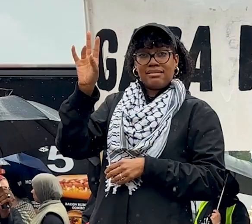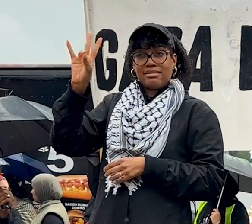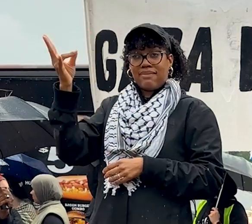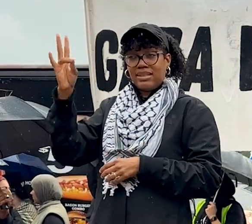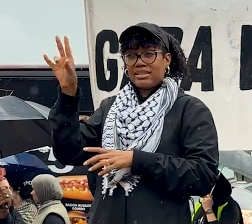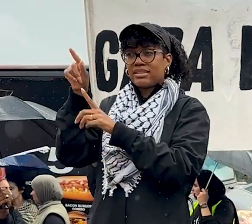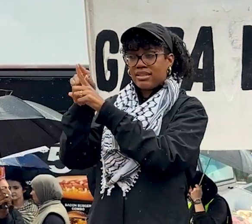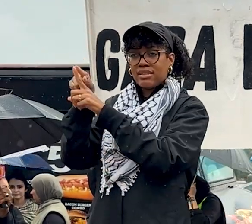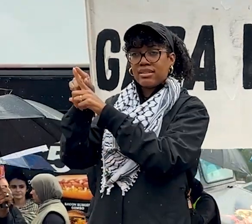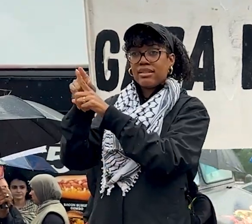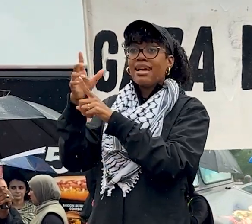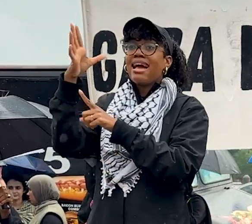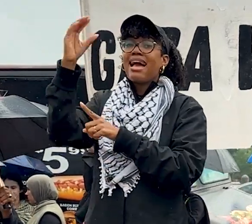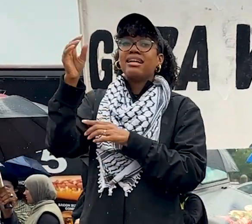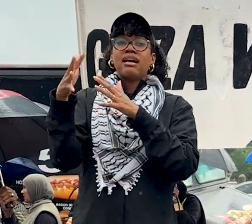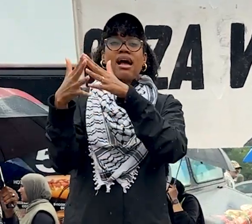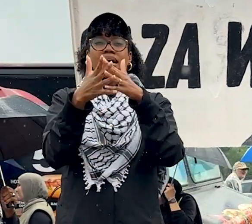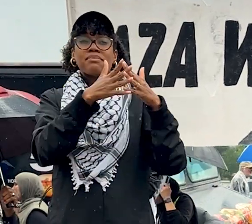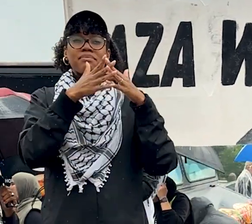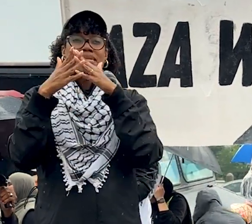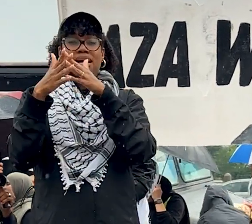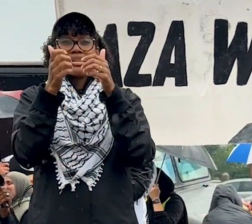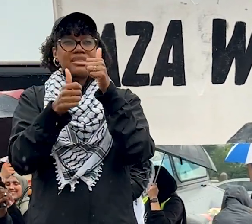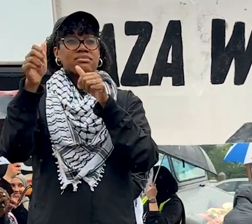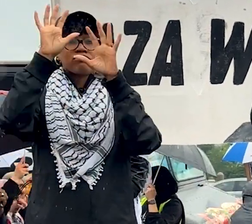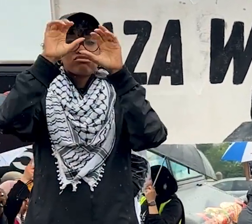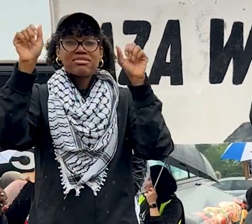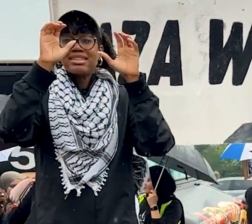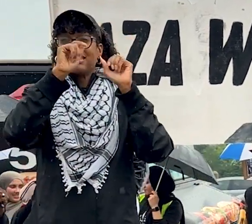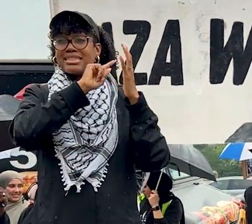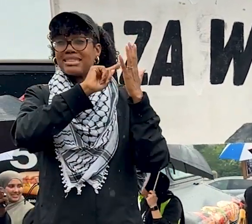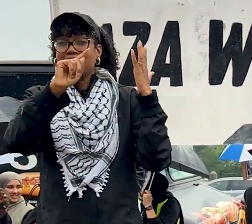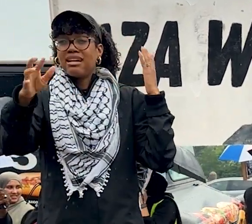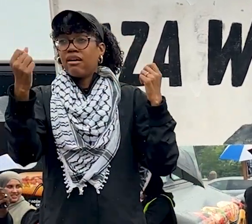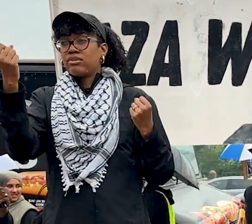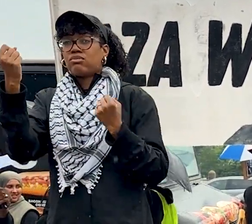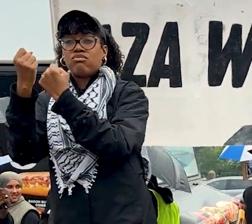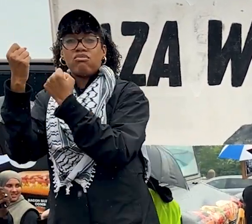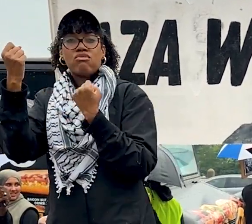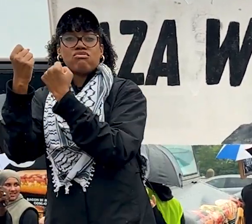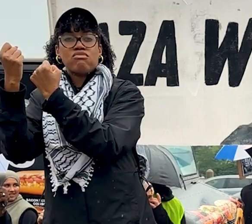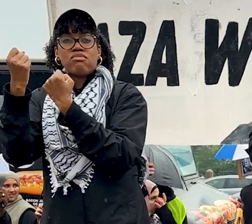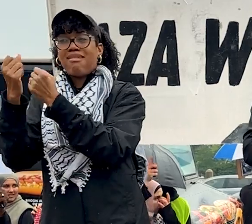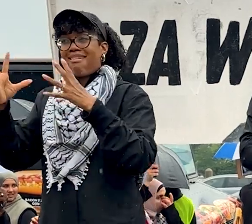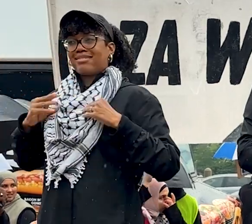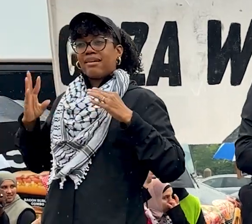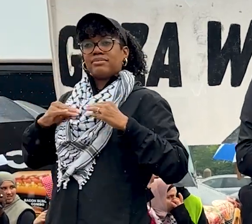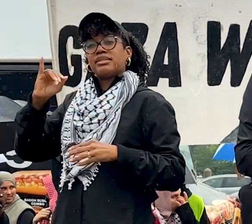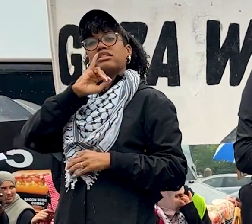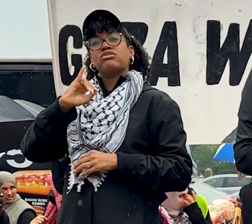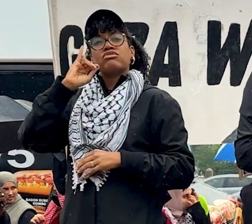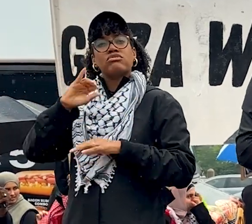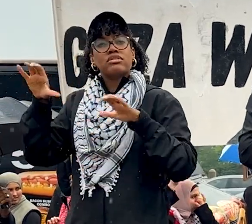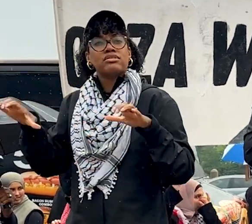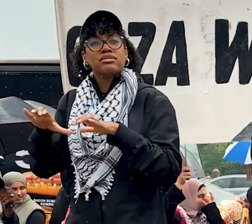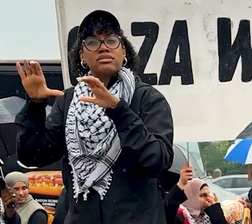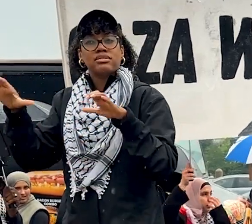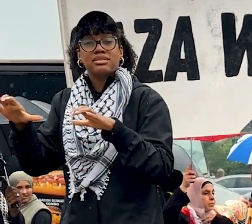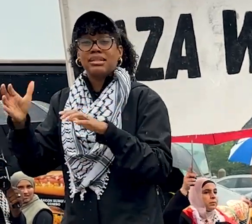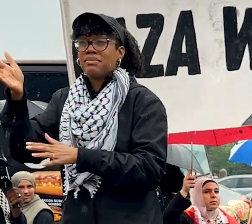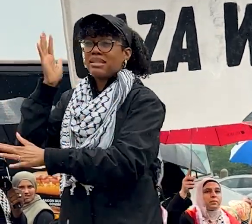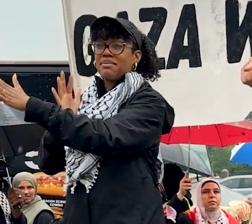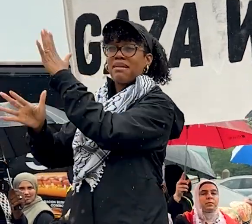American administrations have been complicit, completely in support of Israel, because the Balfour Declaration wasn't